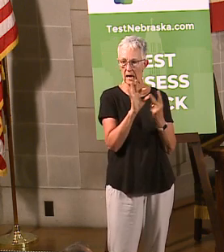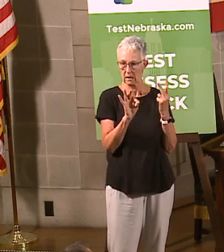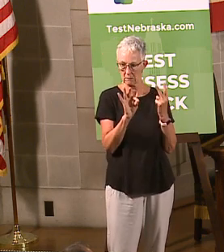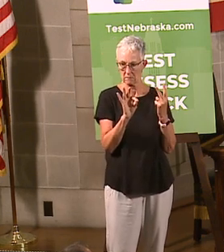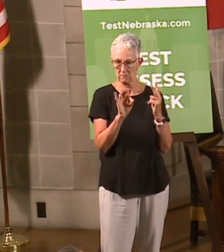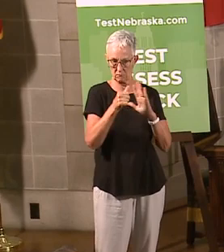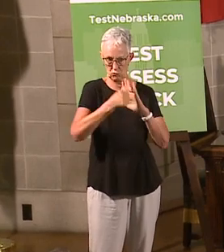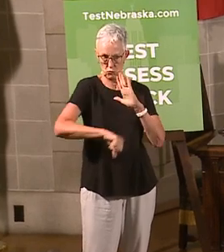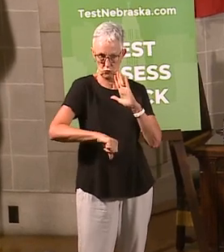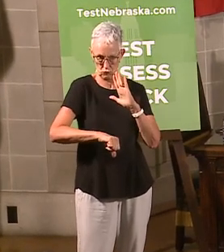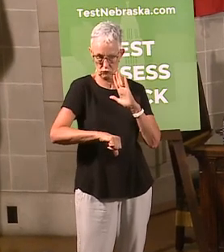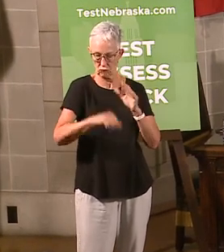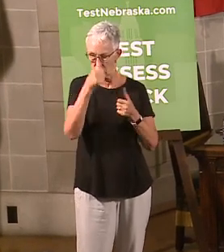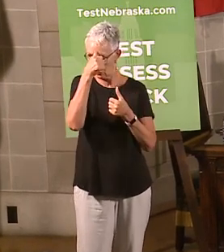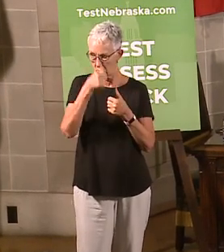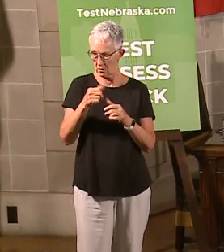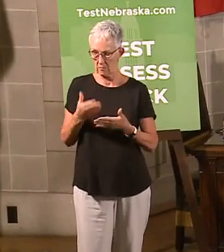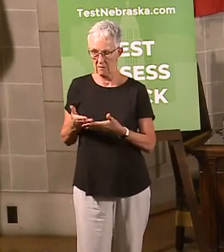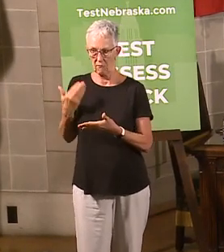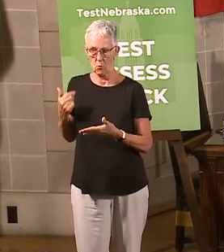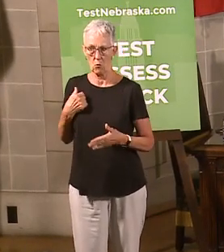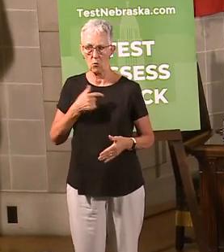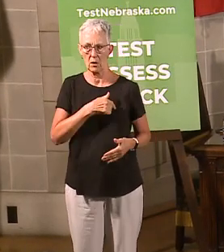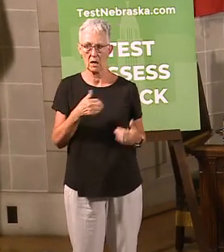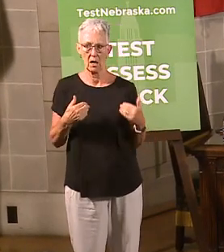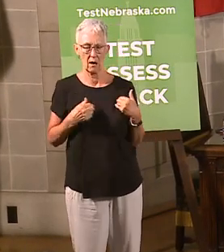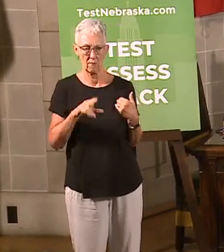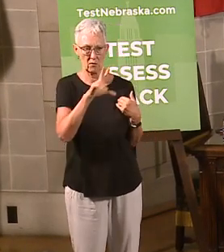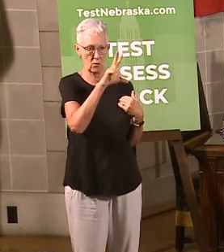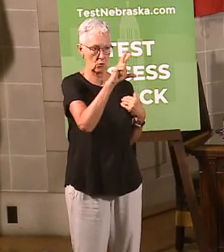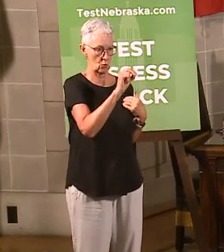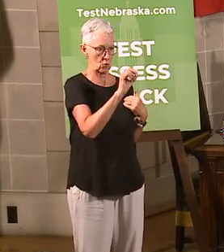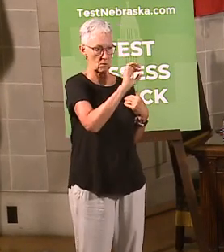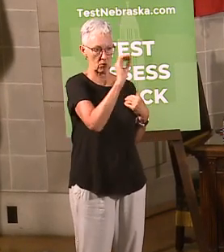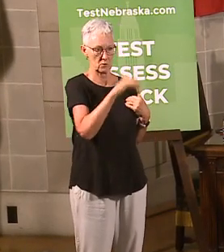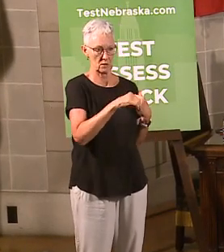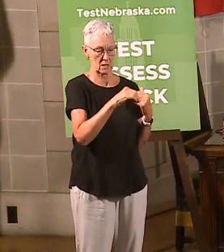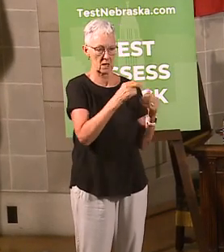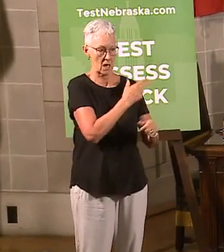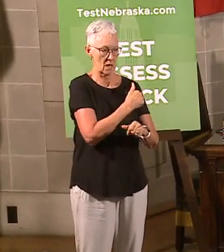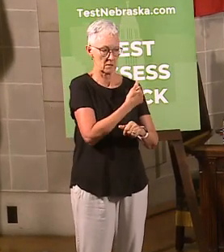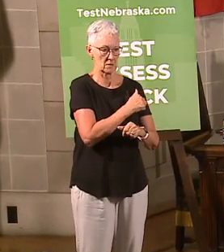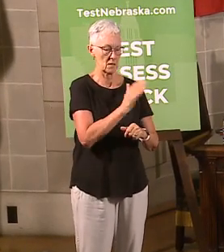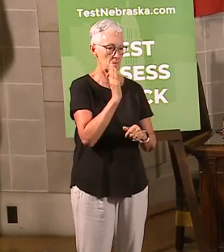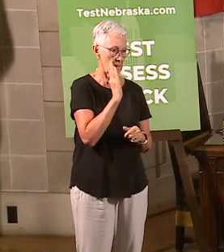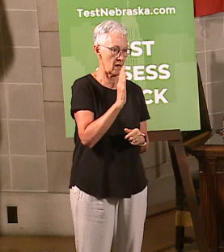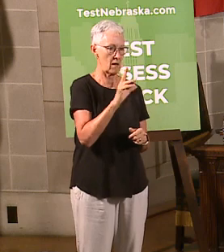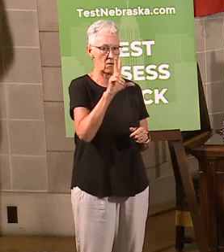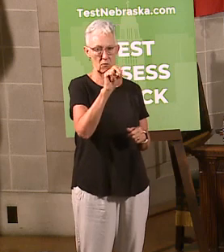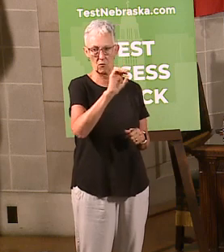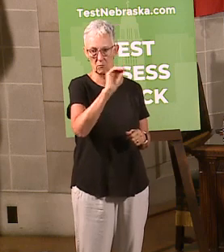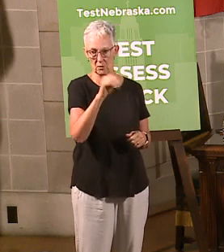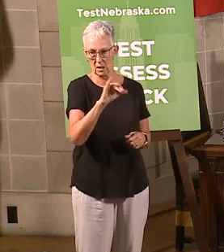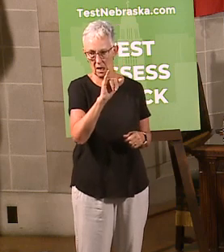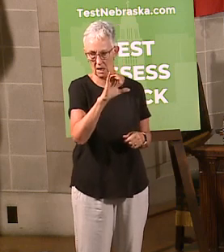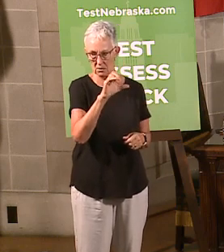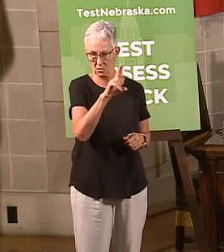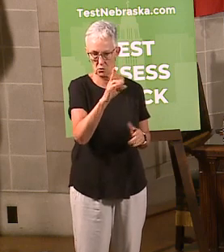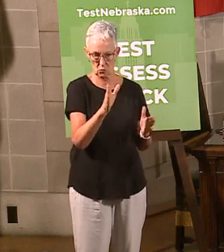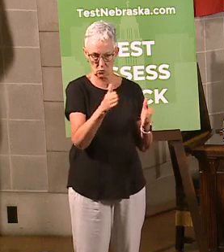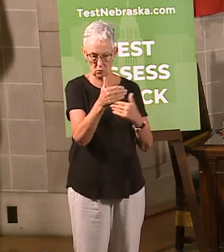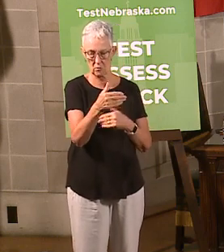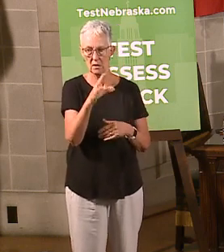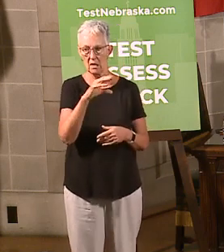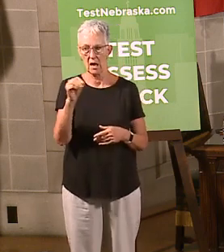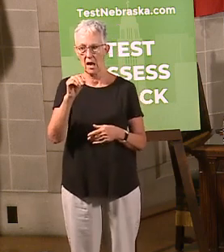may recall we originally had the 30-30-30 rule, 30% hospital beds, 30% ICU ventilators, that sort of thing, and then